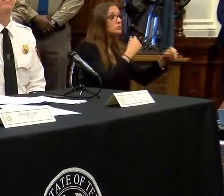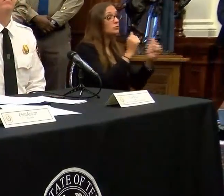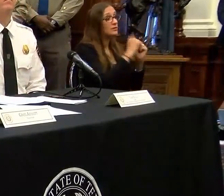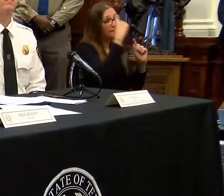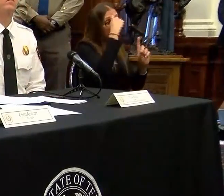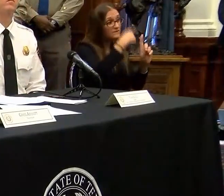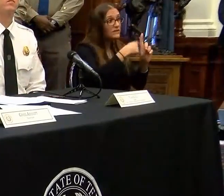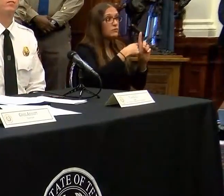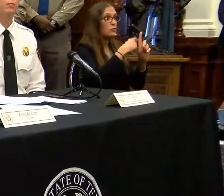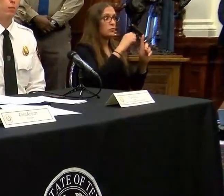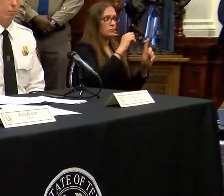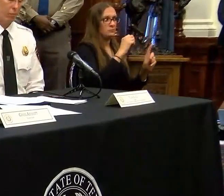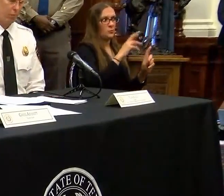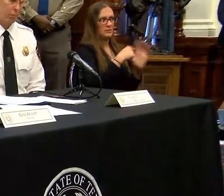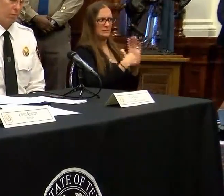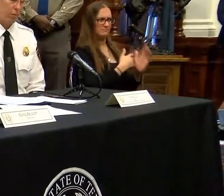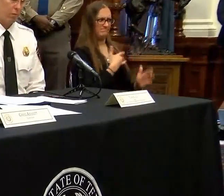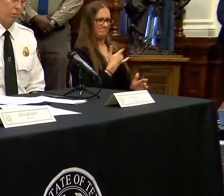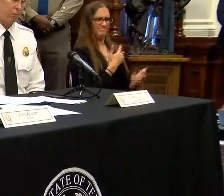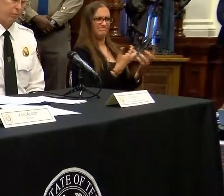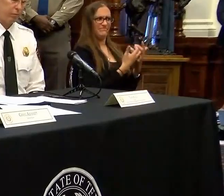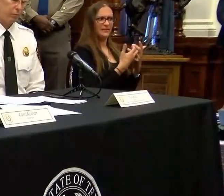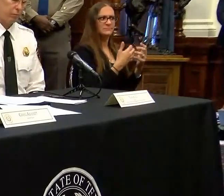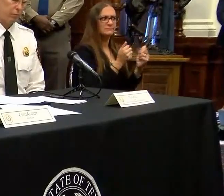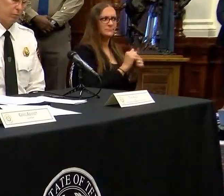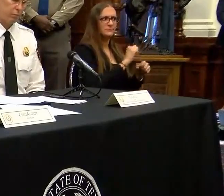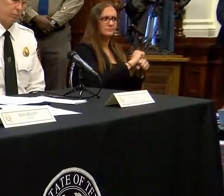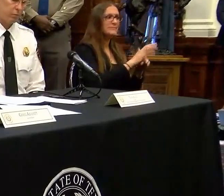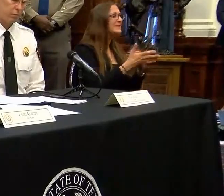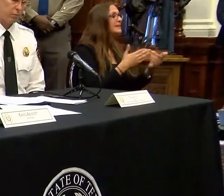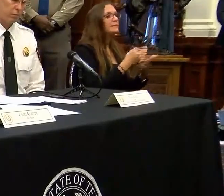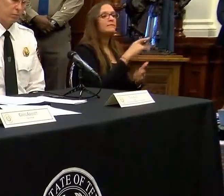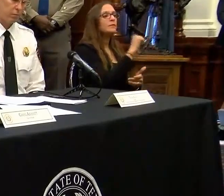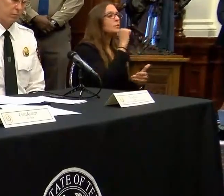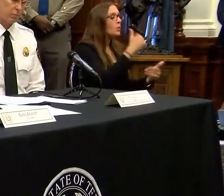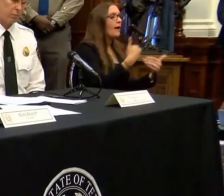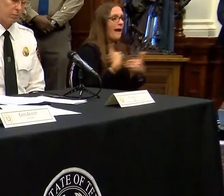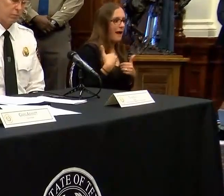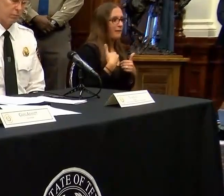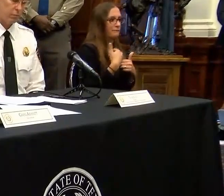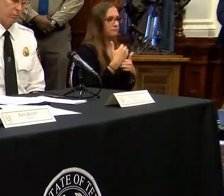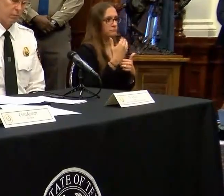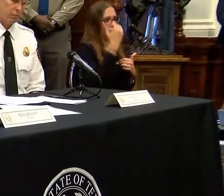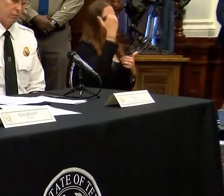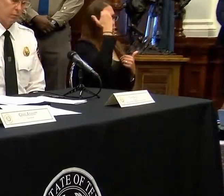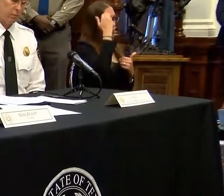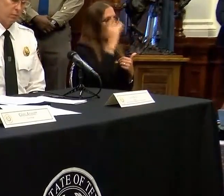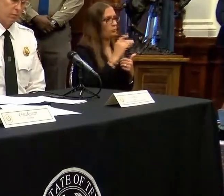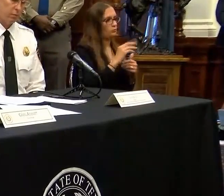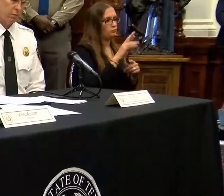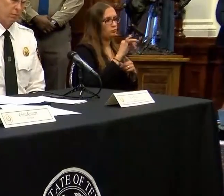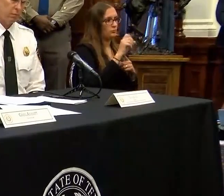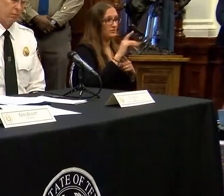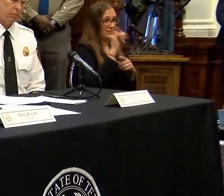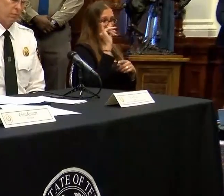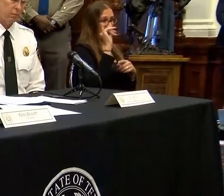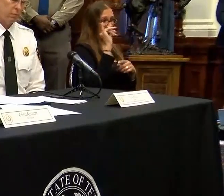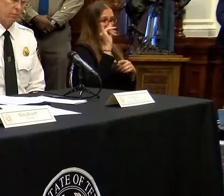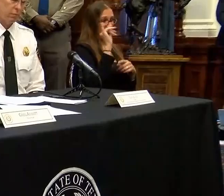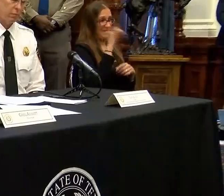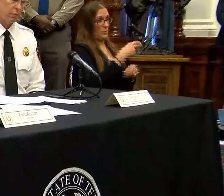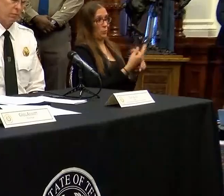symptoms suspicious of COVID-19, even if they do not have those known risk factors. So that use of our public